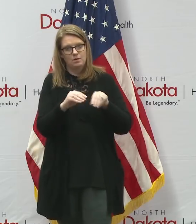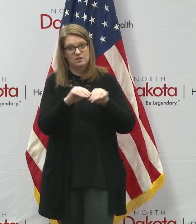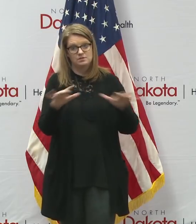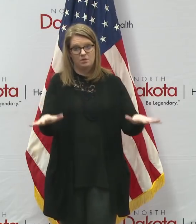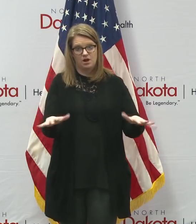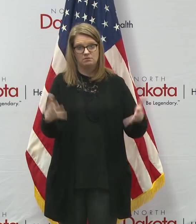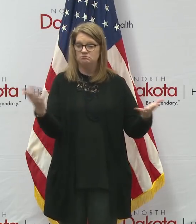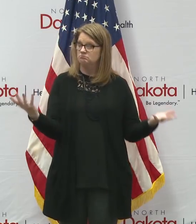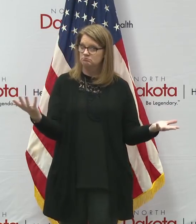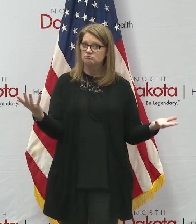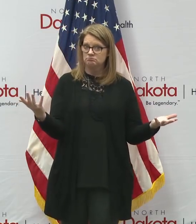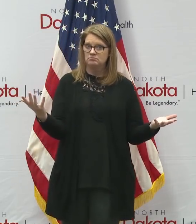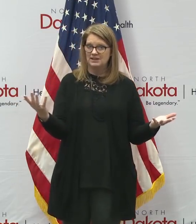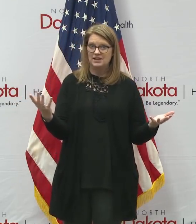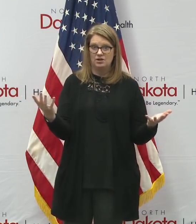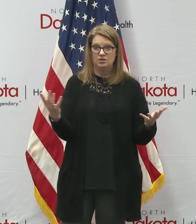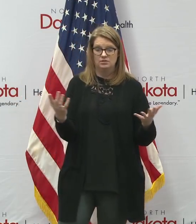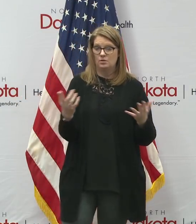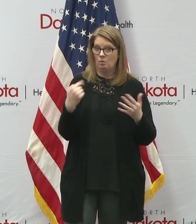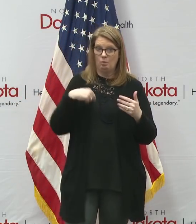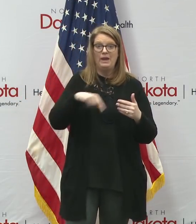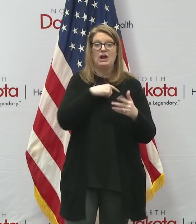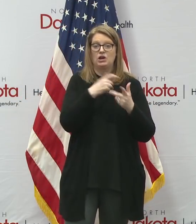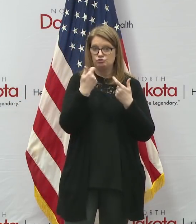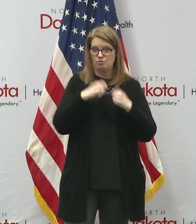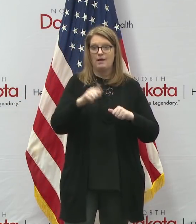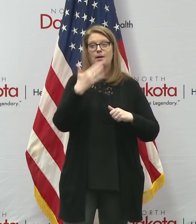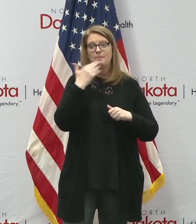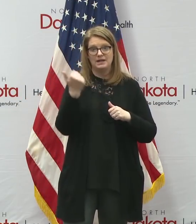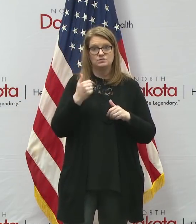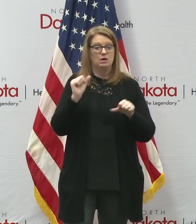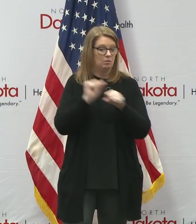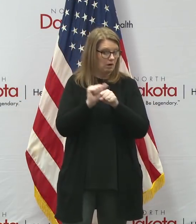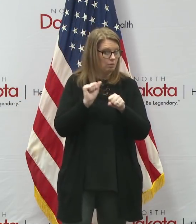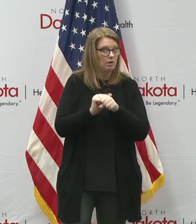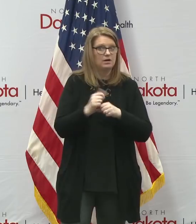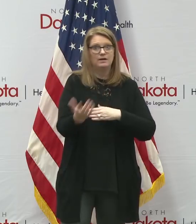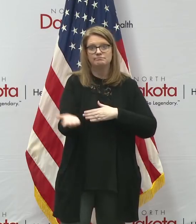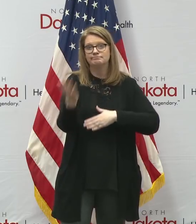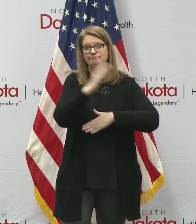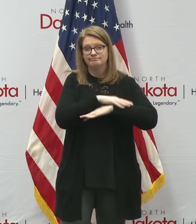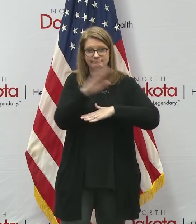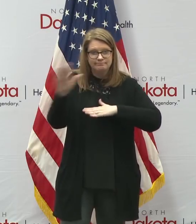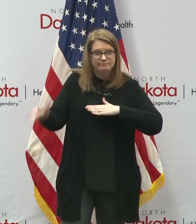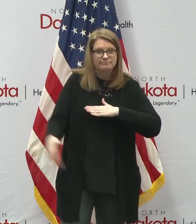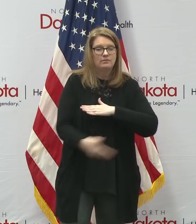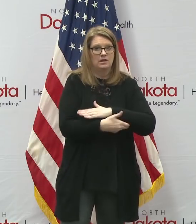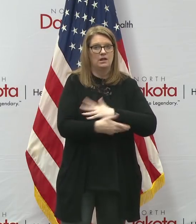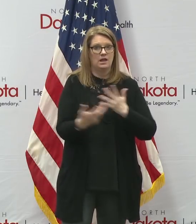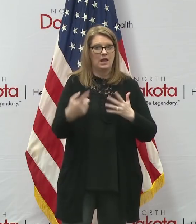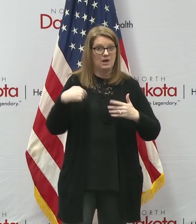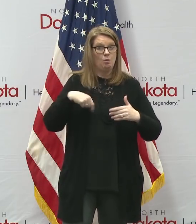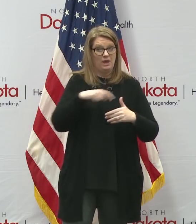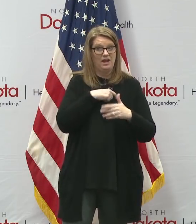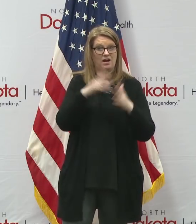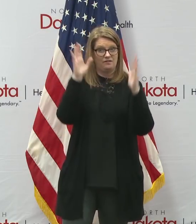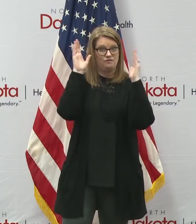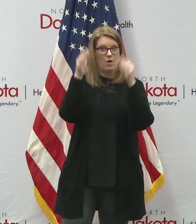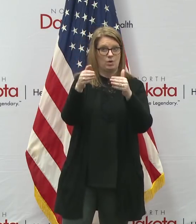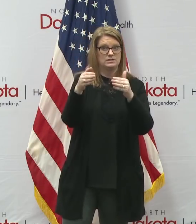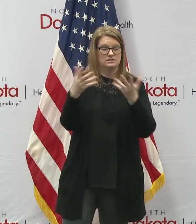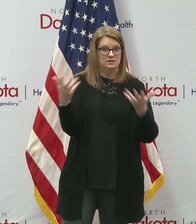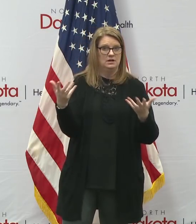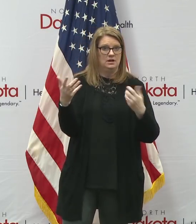if it comes, we're doing everything possible. And basically, as the general said, we're operating under the idea that